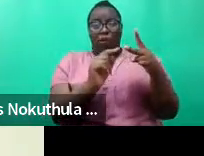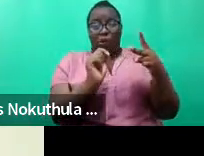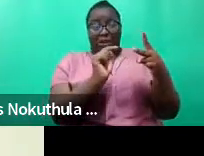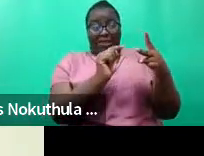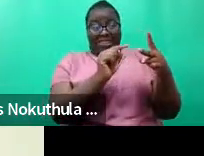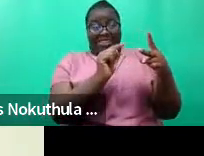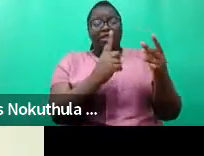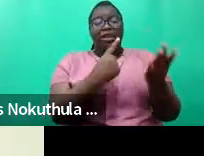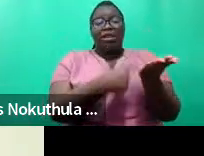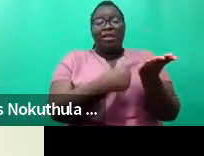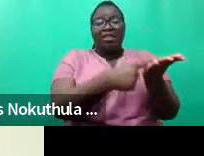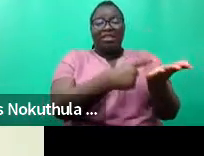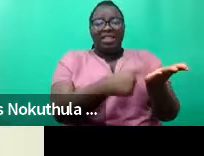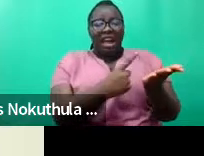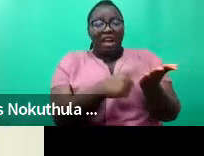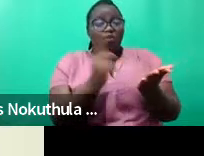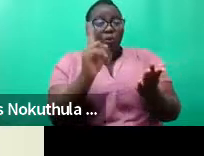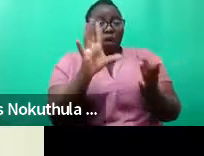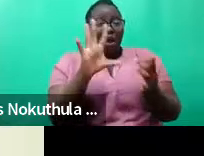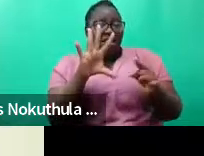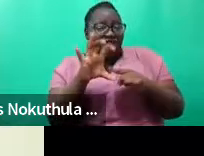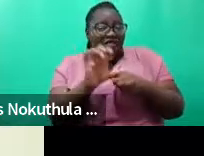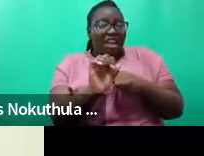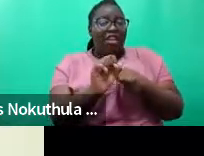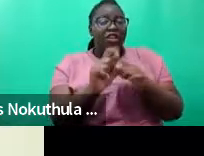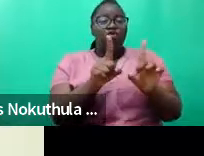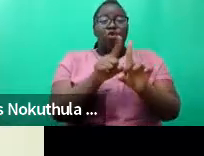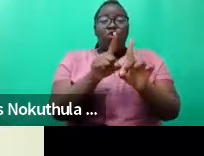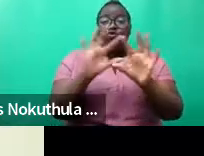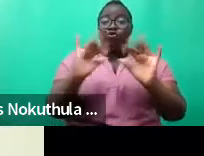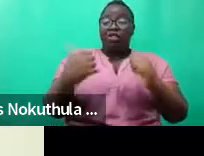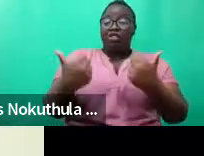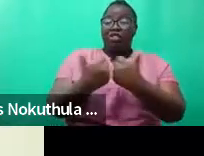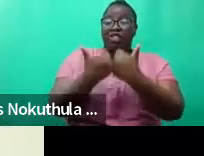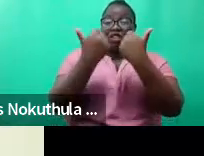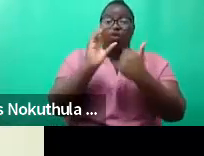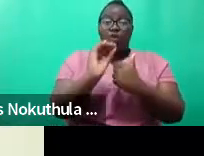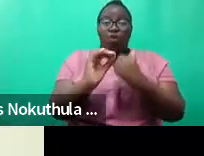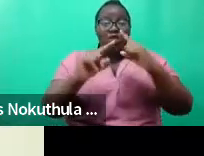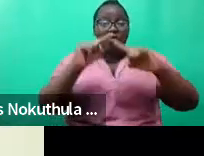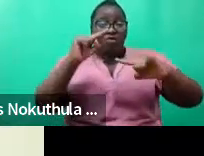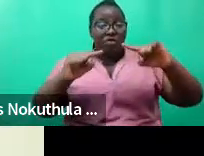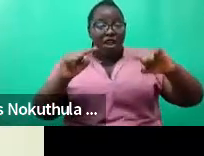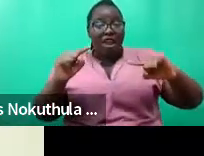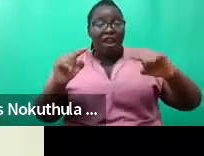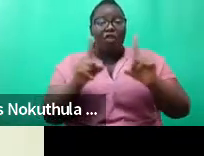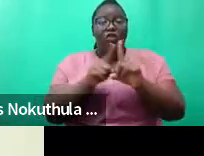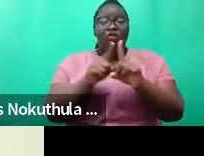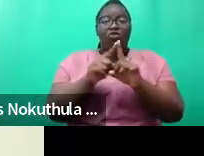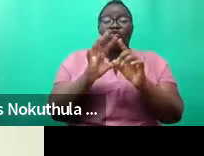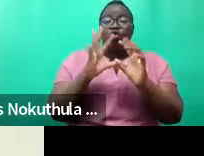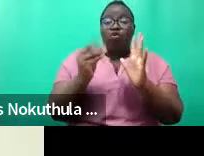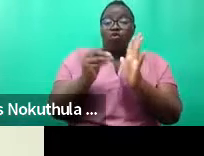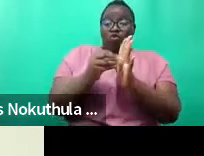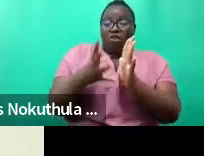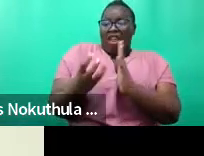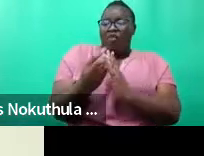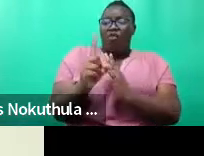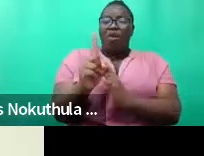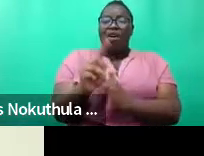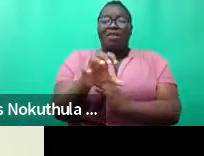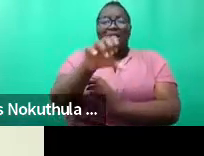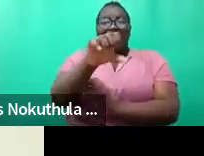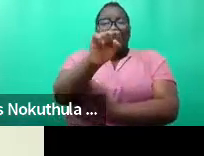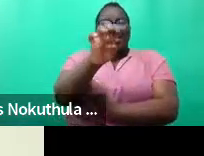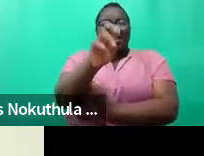discuss findings and challenges posing barriers to learning for first-year students with sensory disabilities at Lesotho College